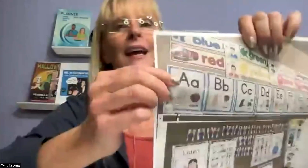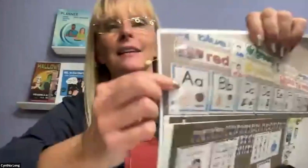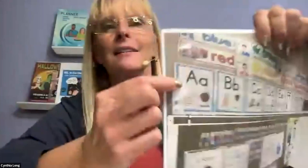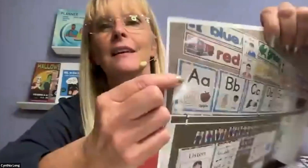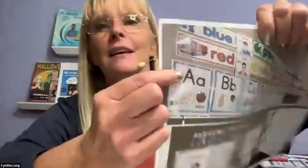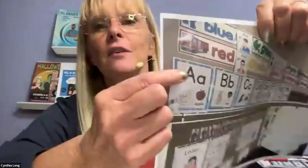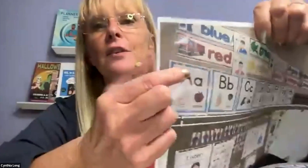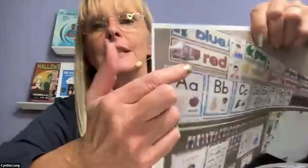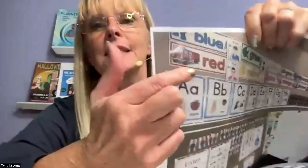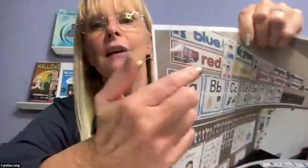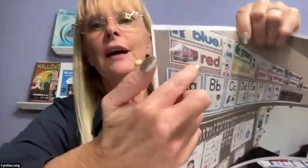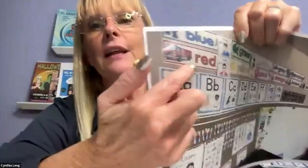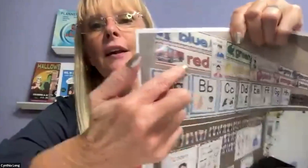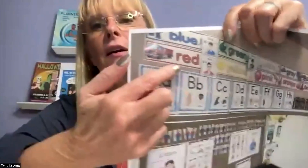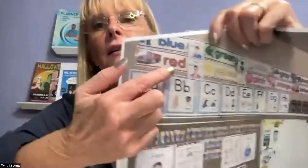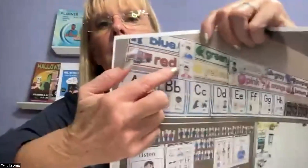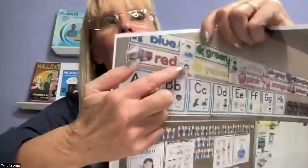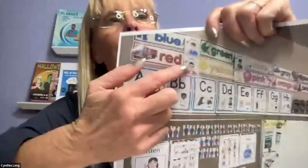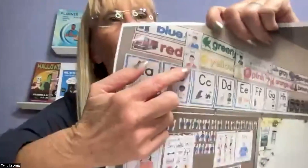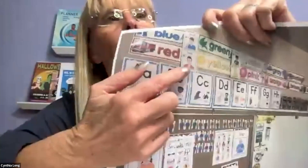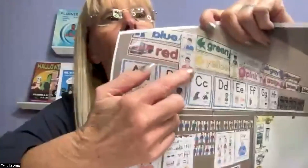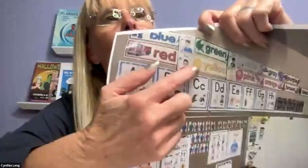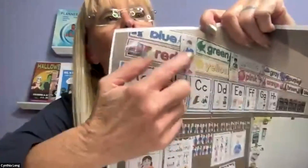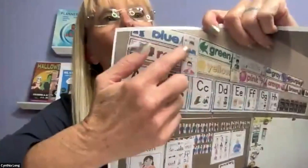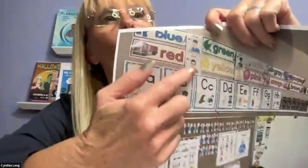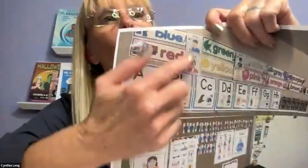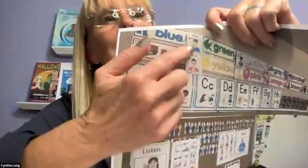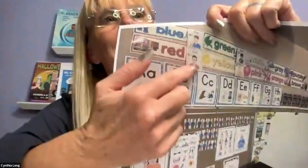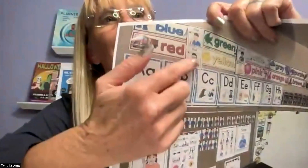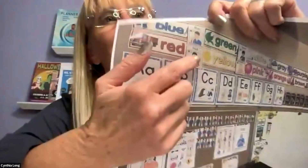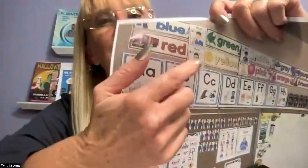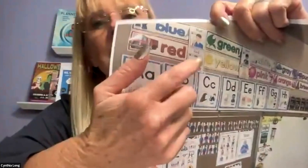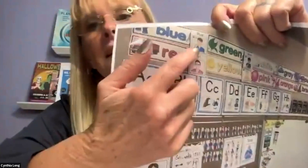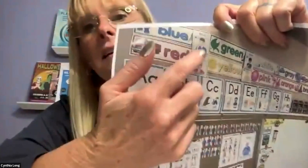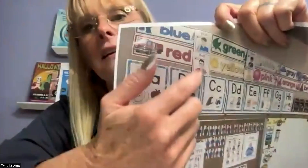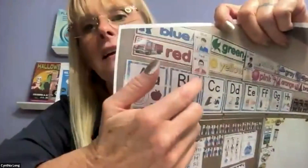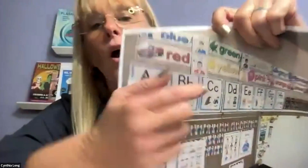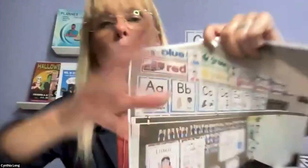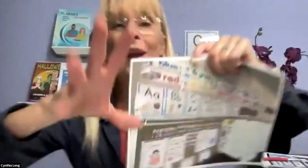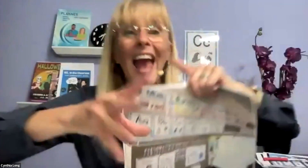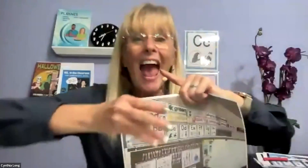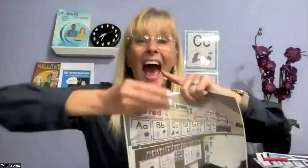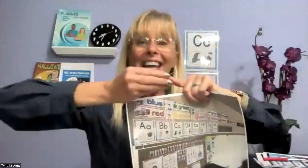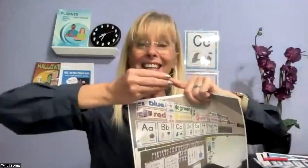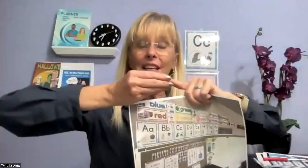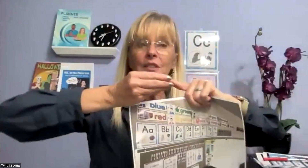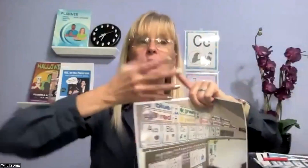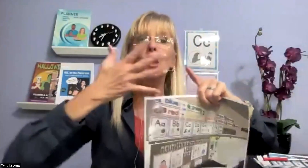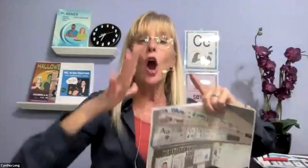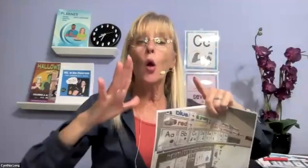and I don't know if you can see it right here. There we go. See that? We added it to the